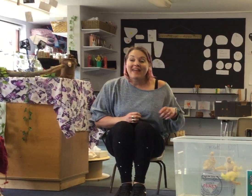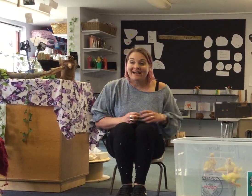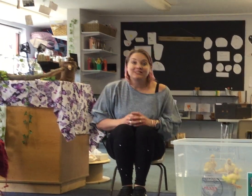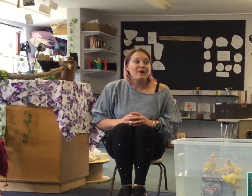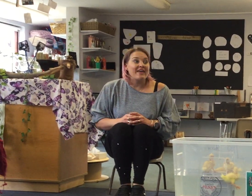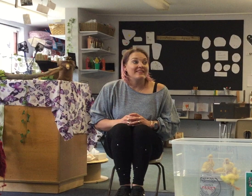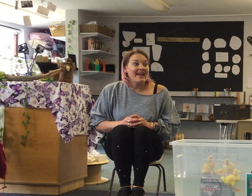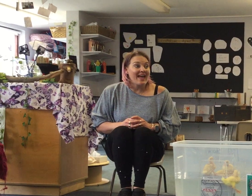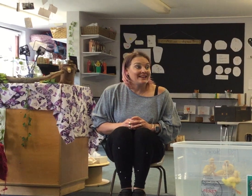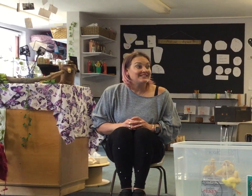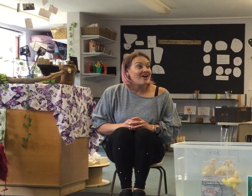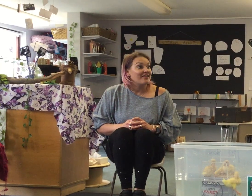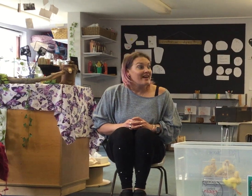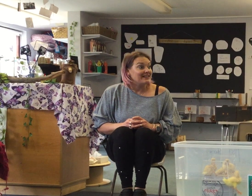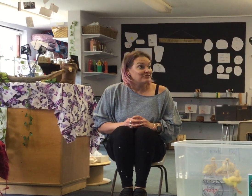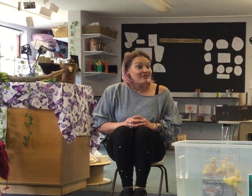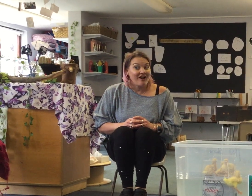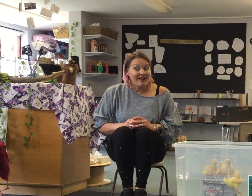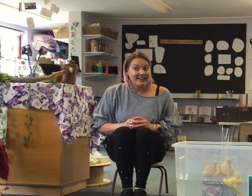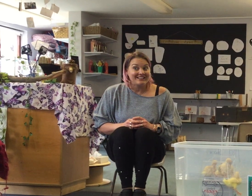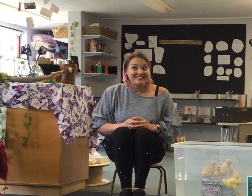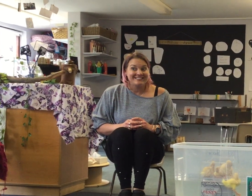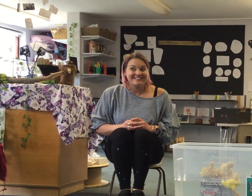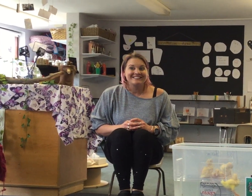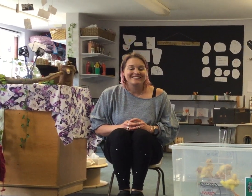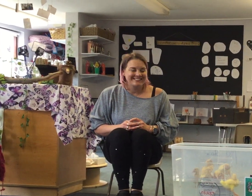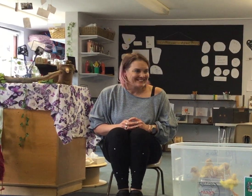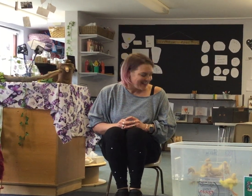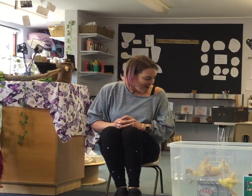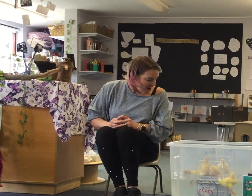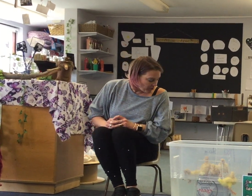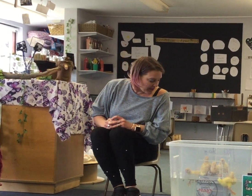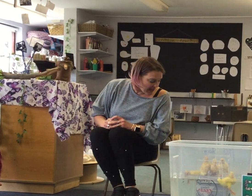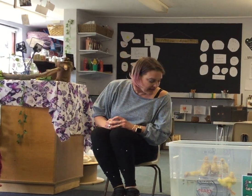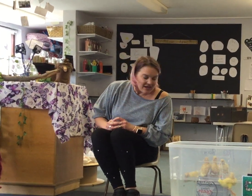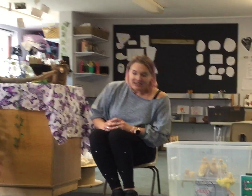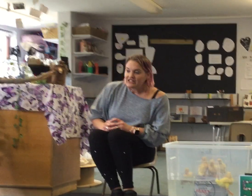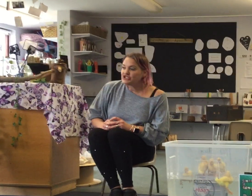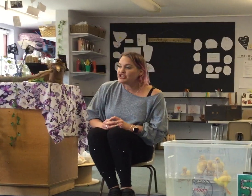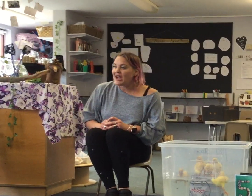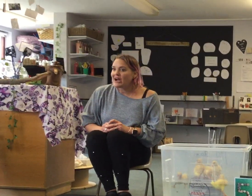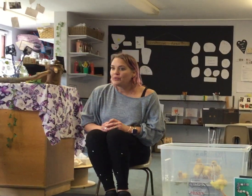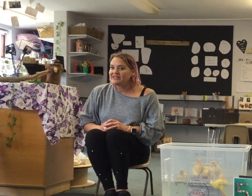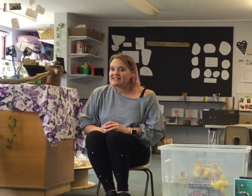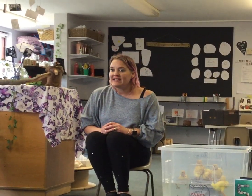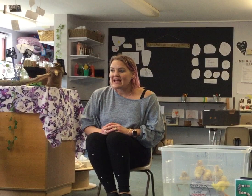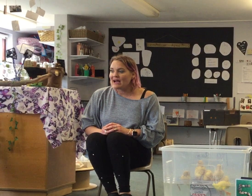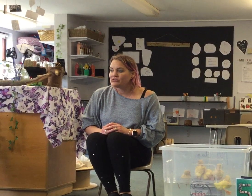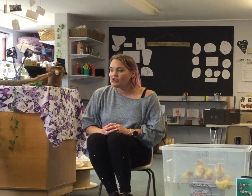That's where the eggs are. That's right. Okay. Shall we sing our